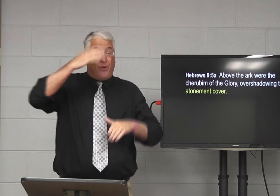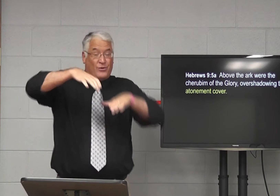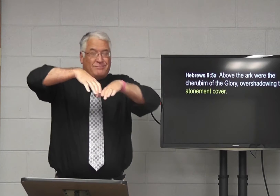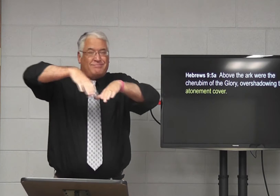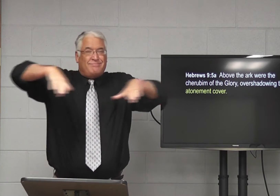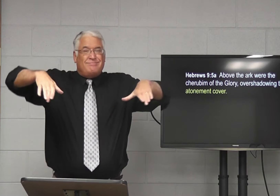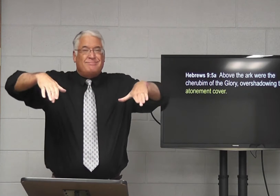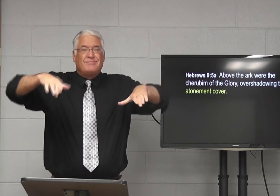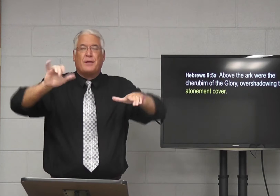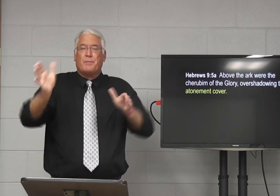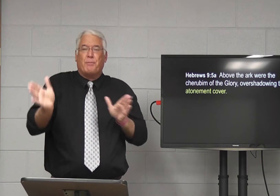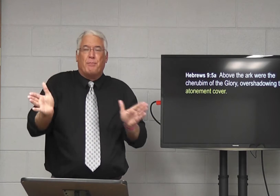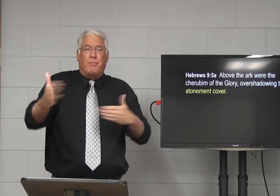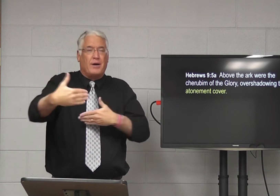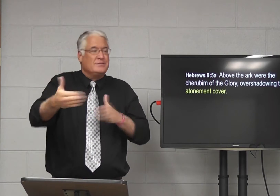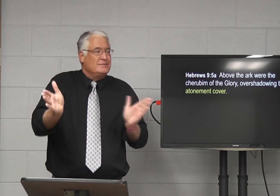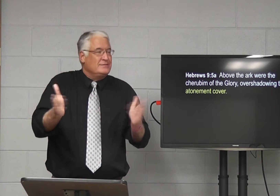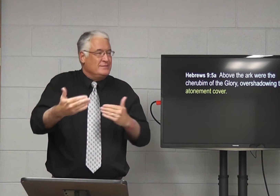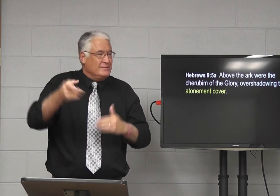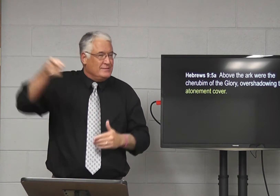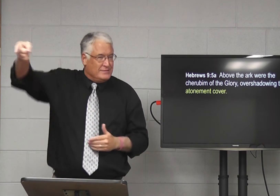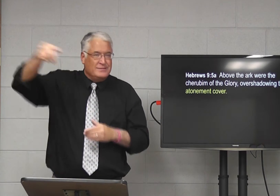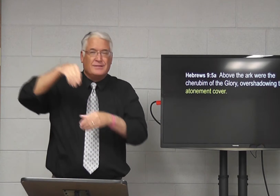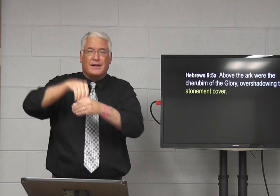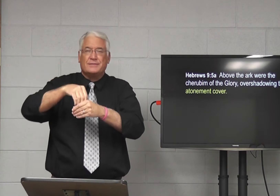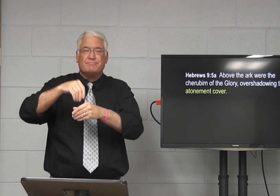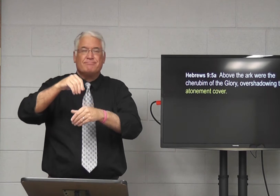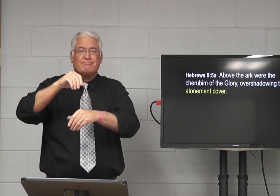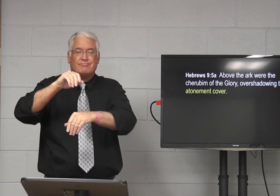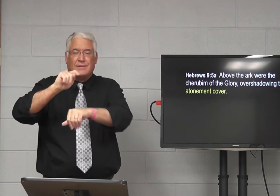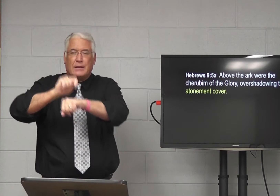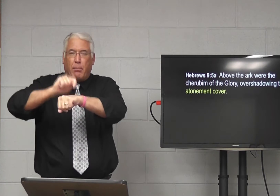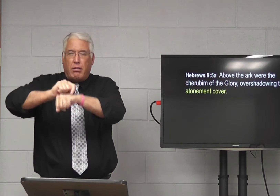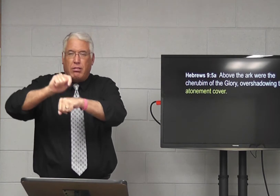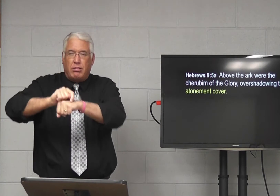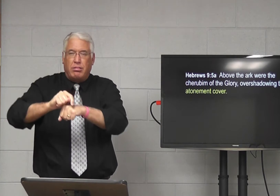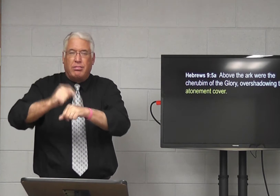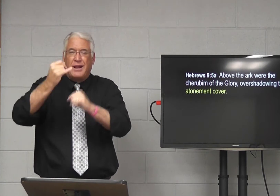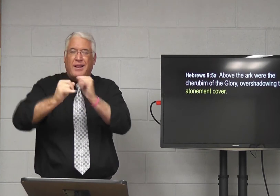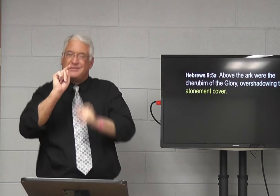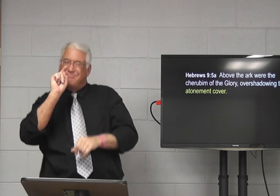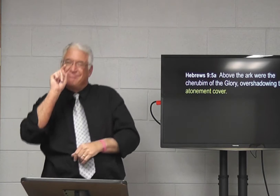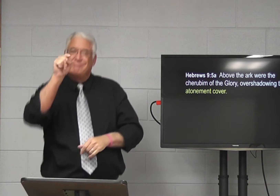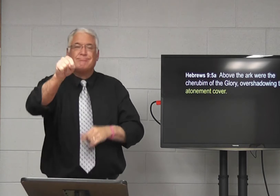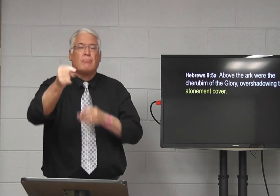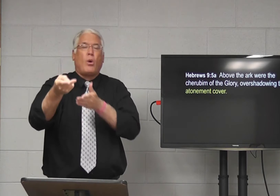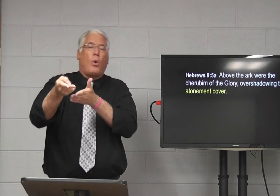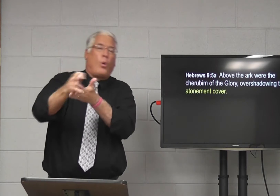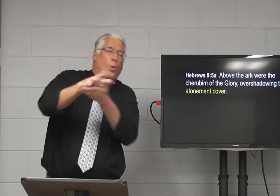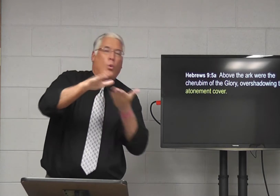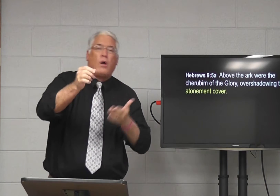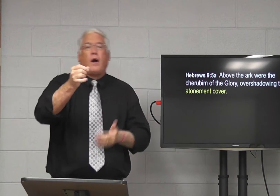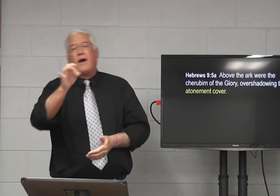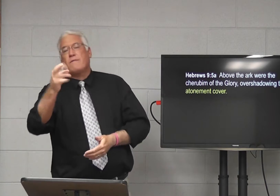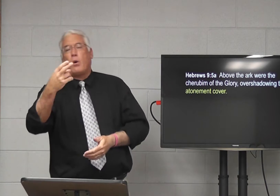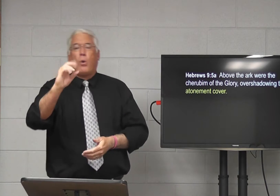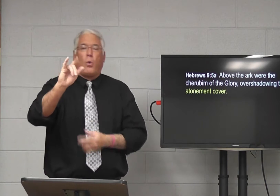above the ark. You know the ark, we talk about the box in the temple, the holies